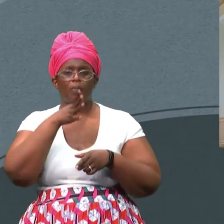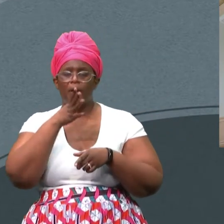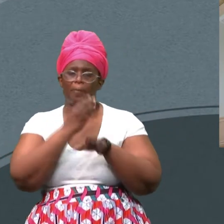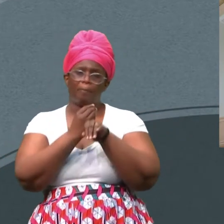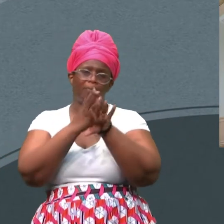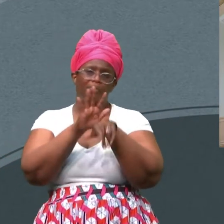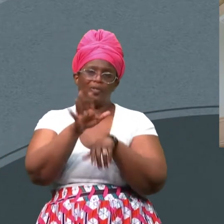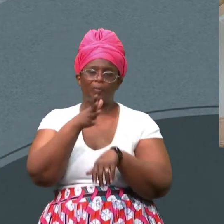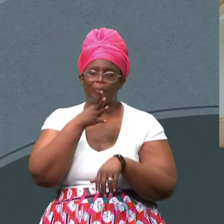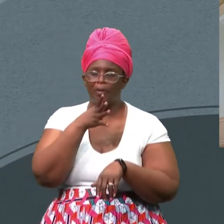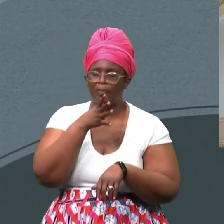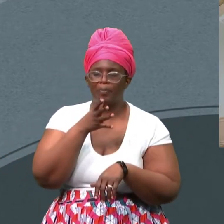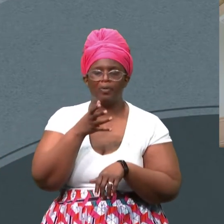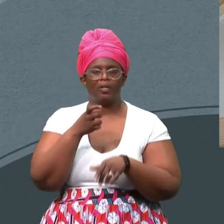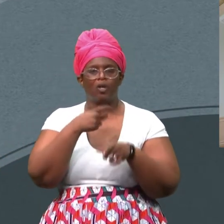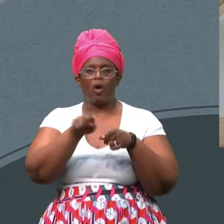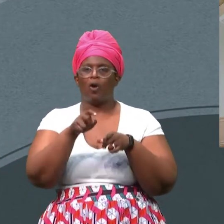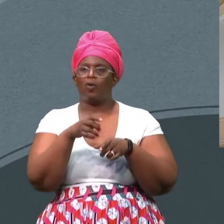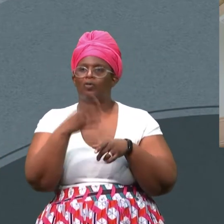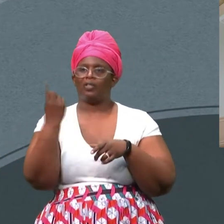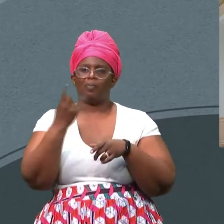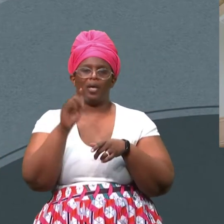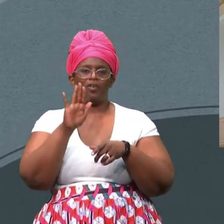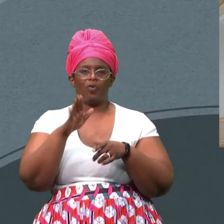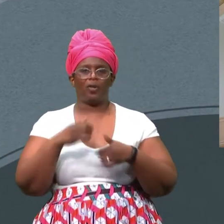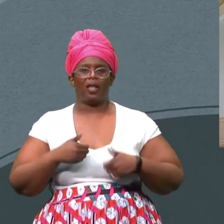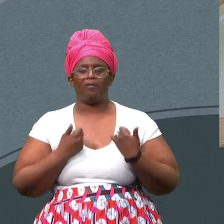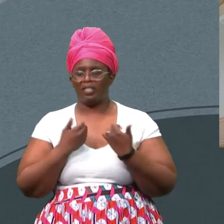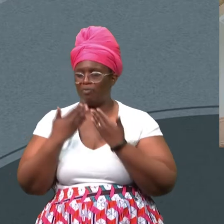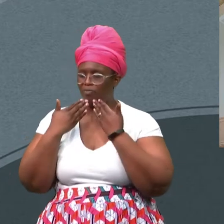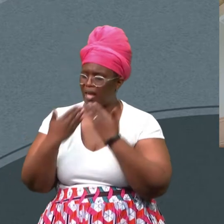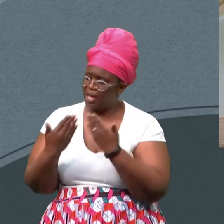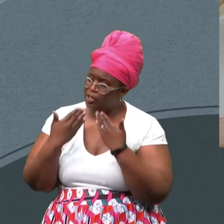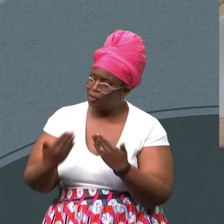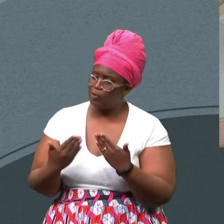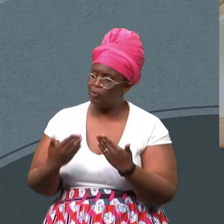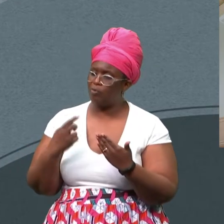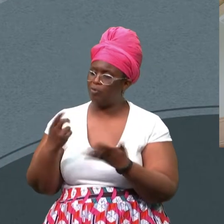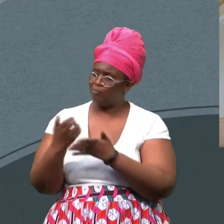some man or woman in your life? Express your grateful praise.